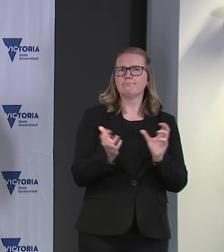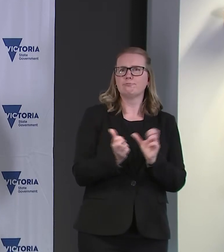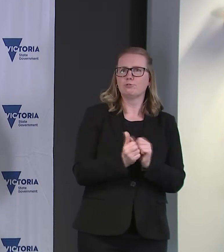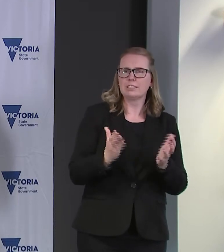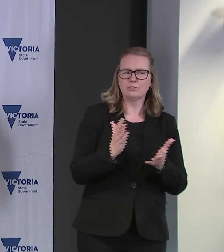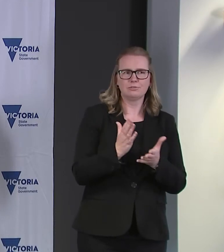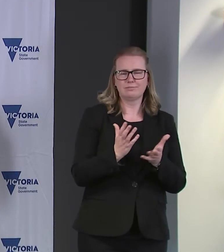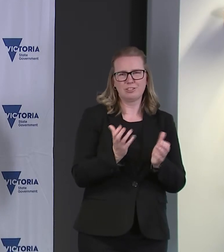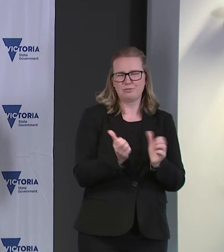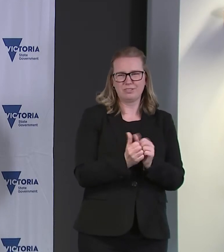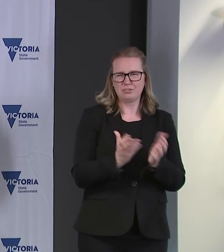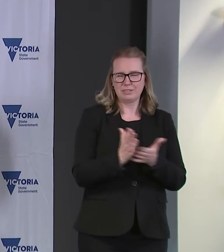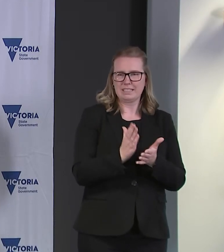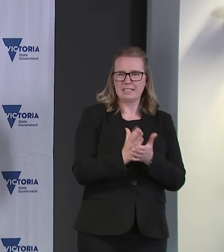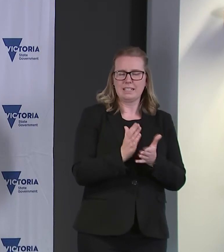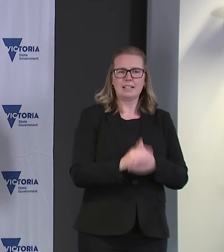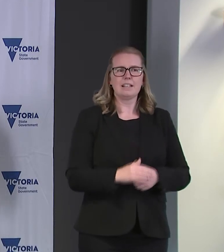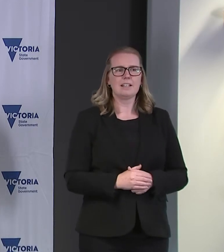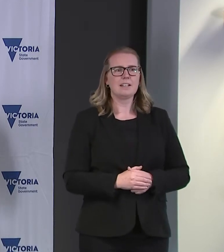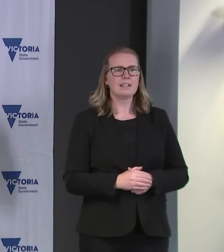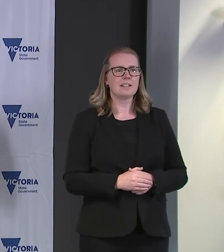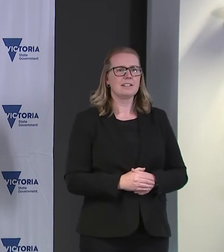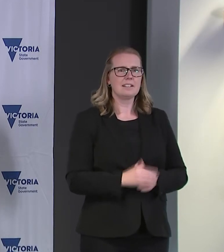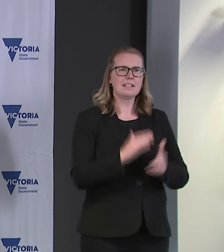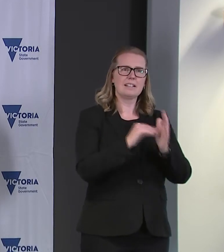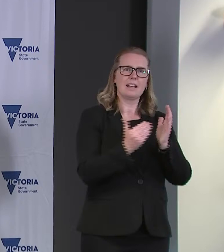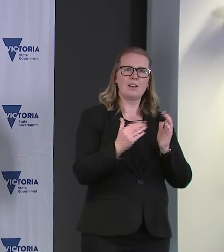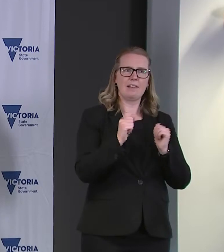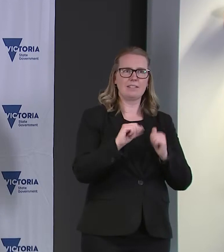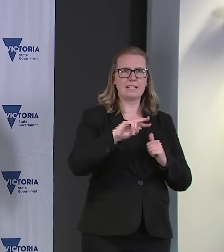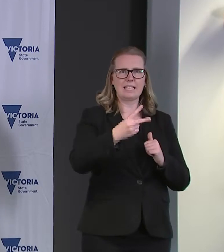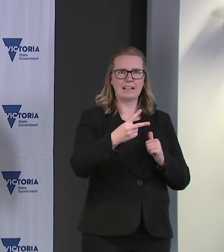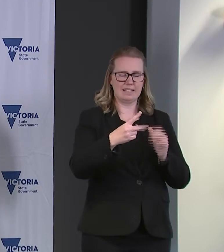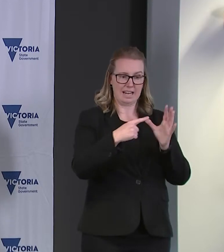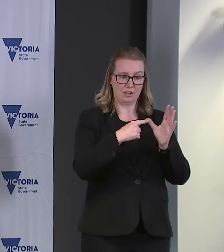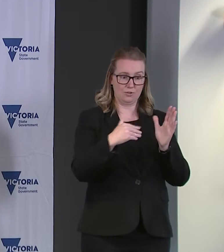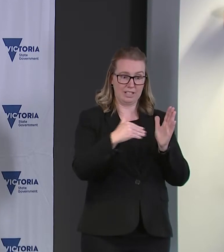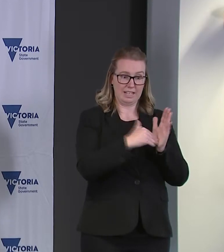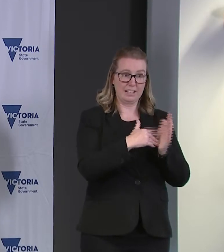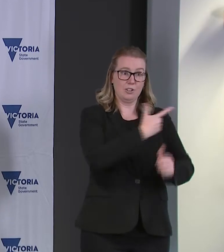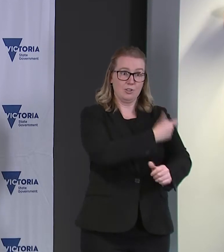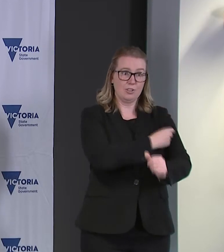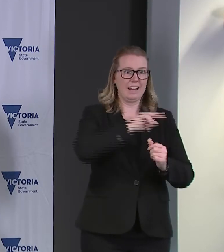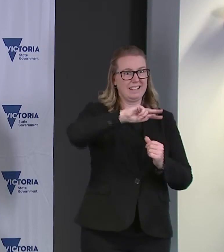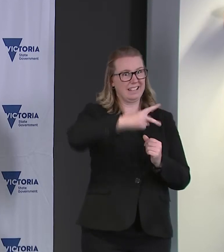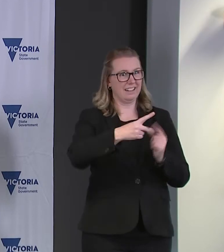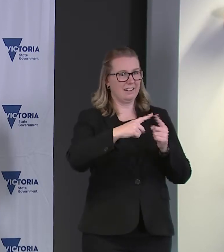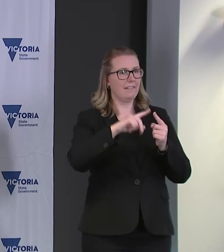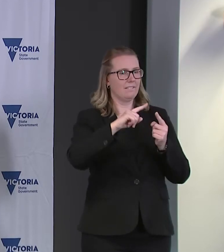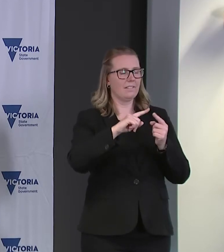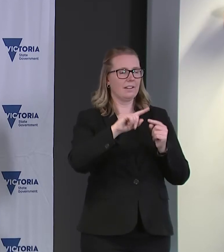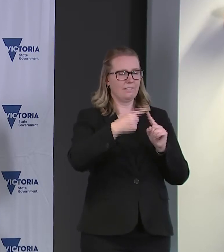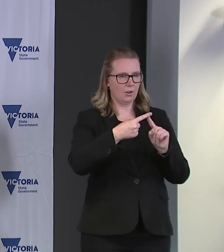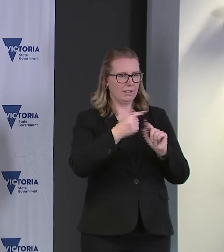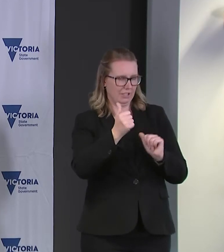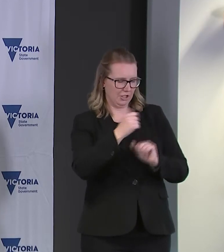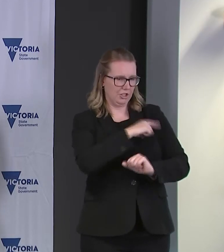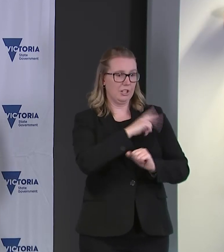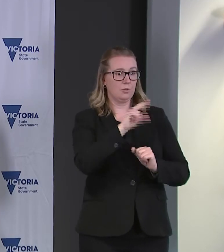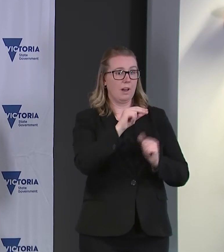now clocking over into both the second AstraZeneca doses, and which is a 12-week